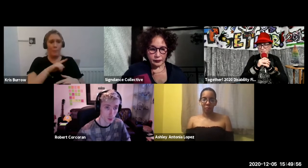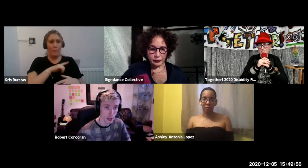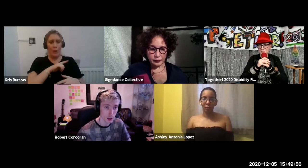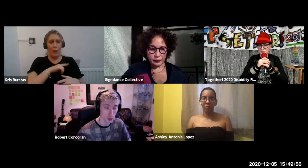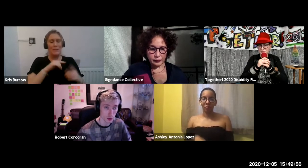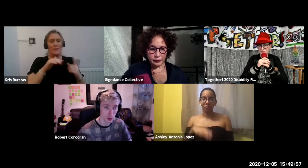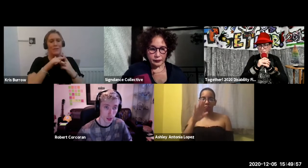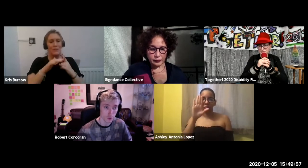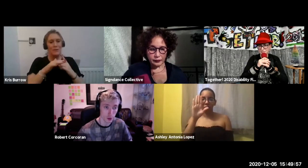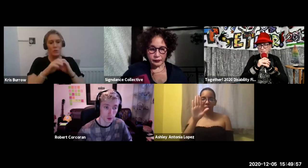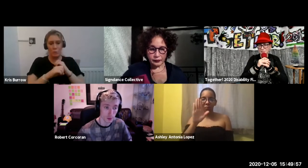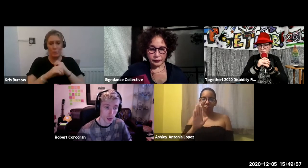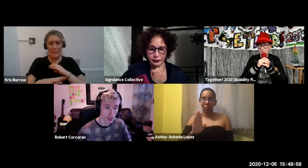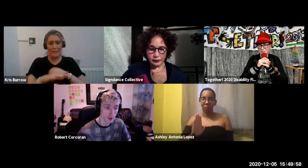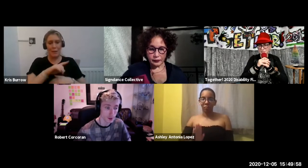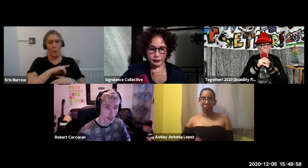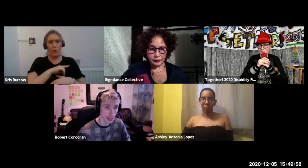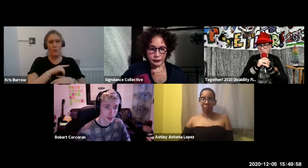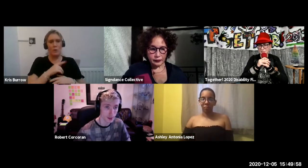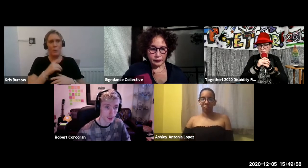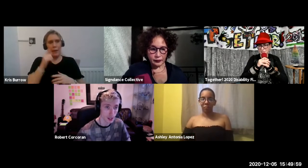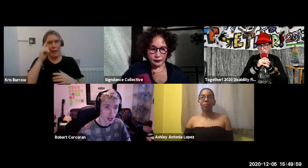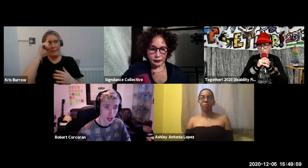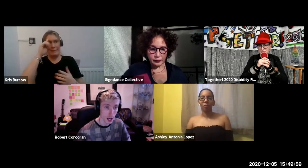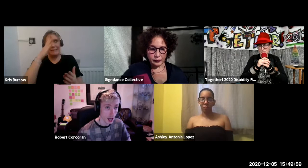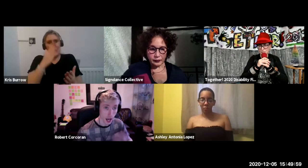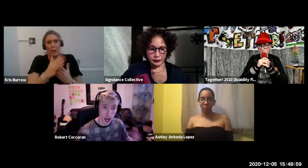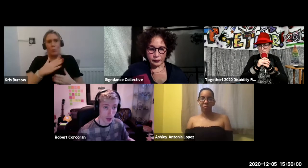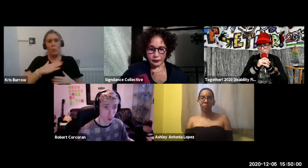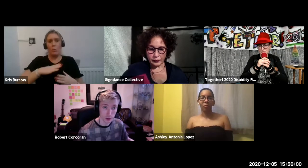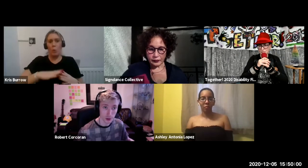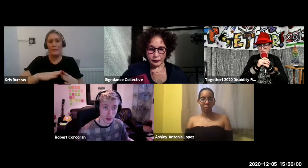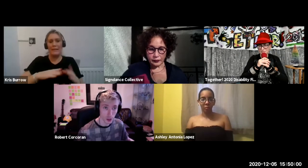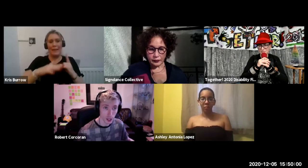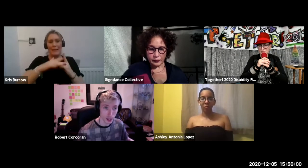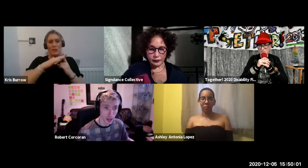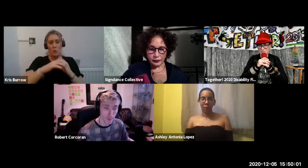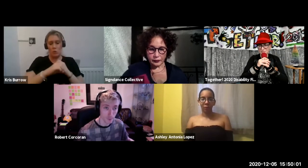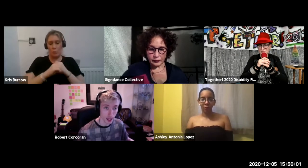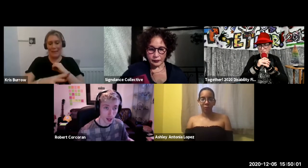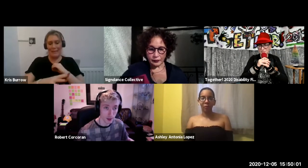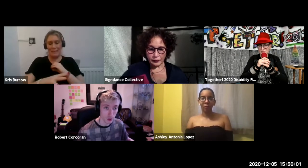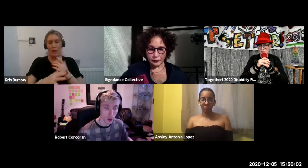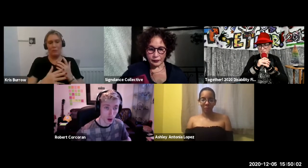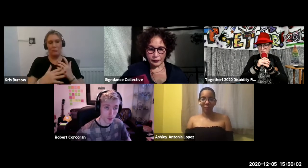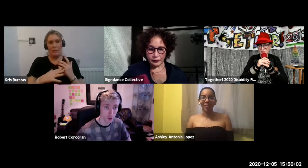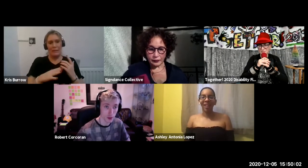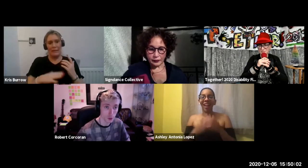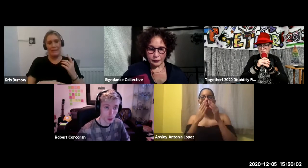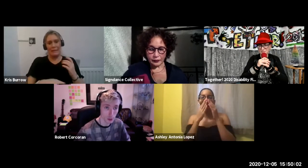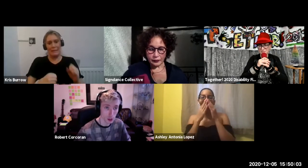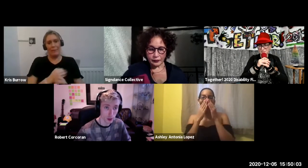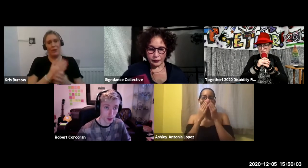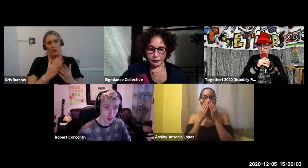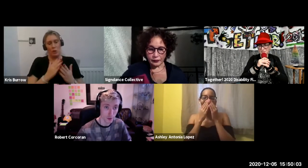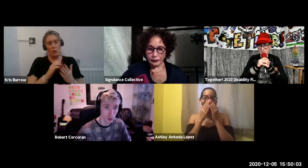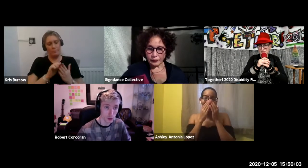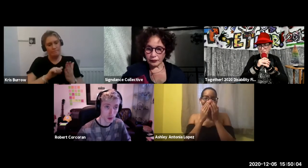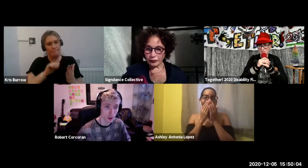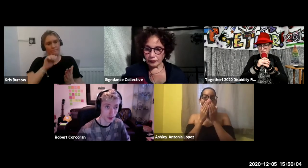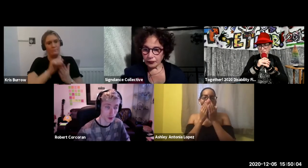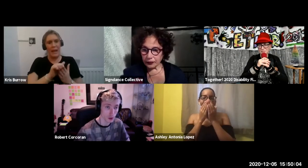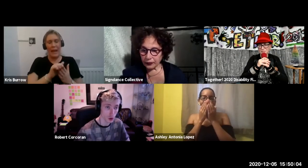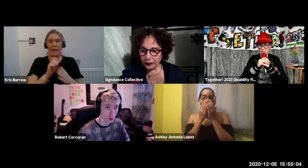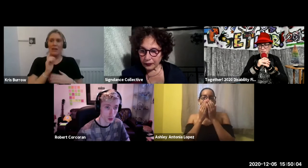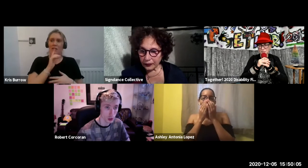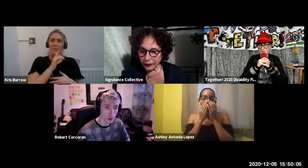they were made with those platforms in mind, and I wanted to do it like that. And quite often, if people are using their phones to